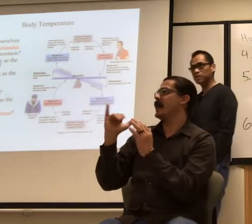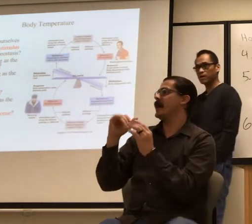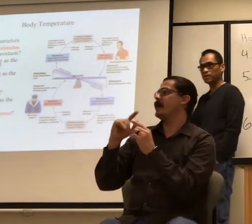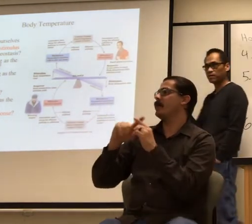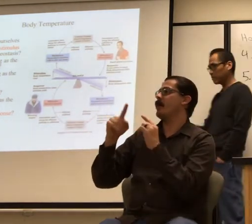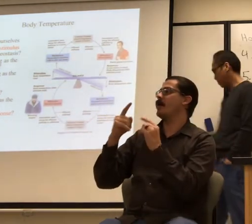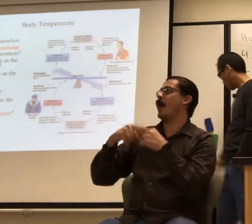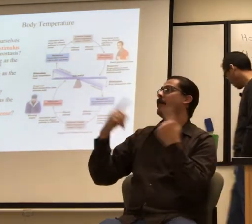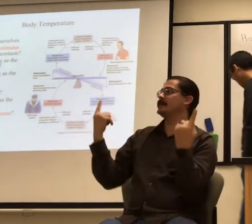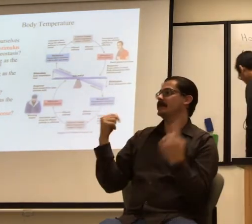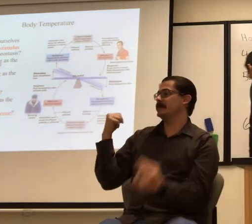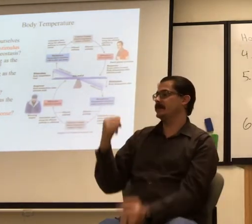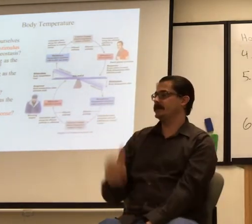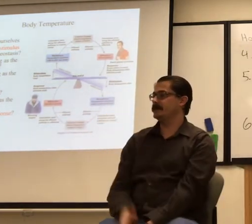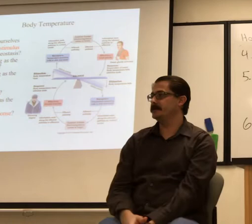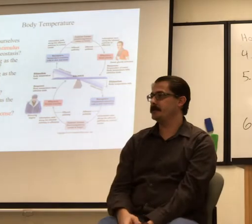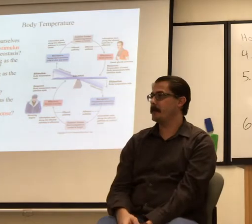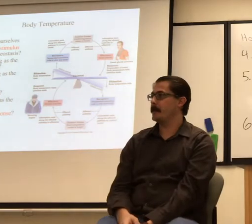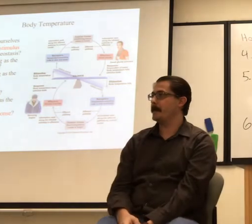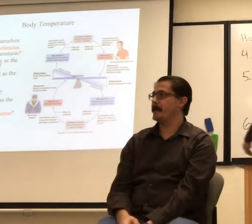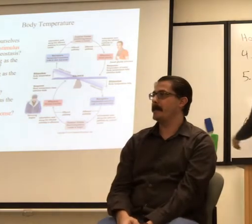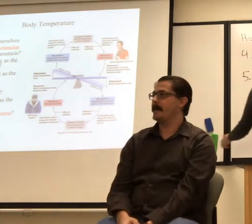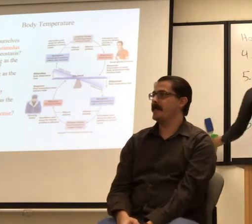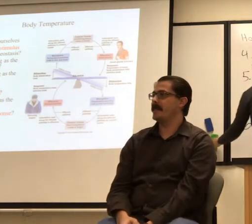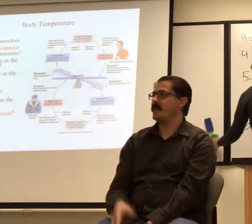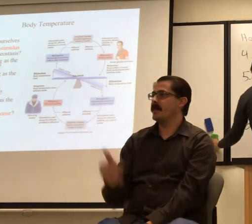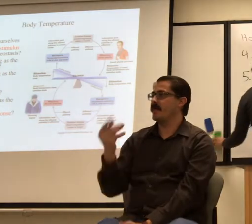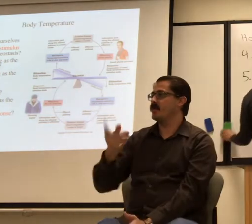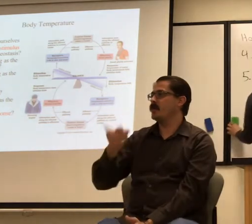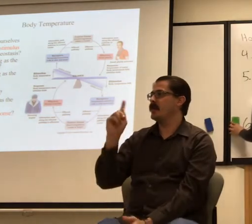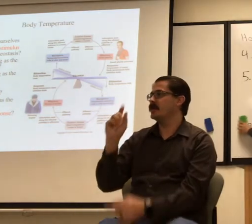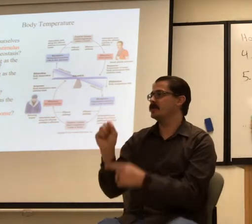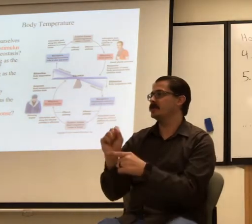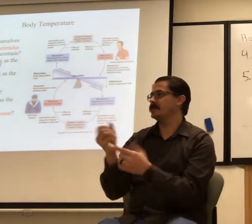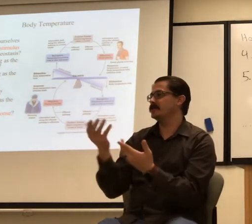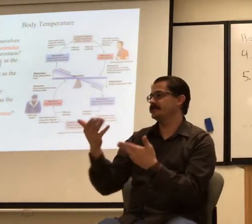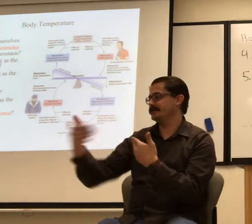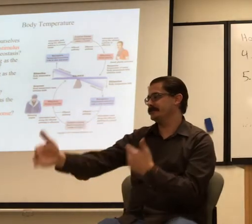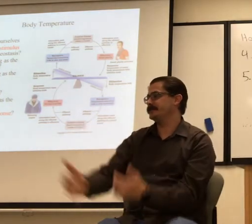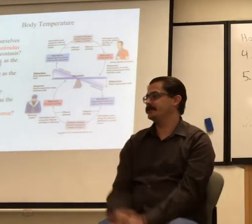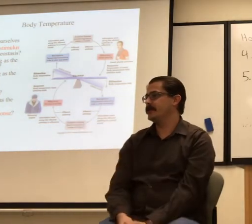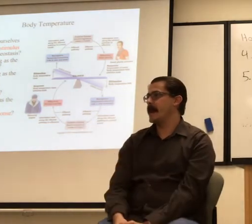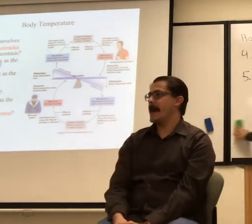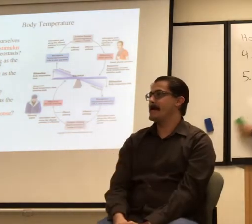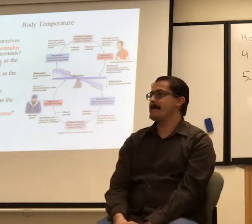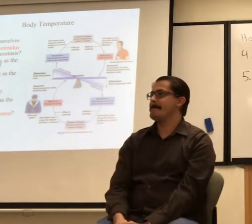what I just did. I'll check back in a few minutes.